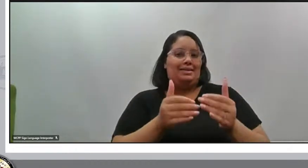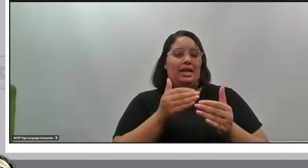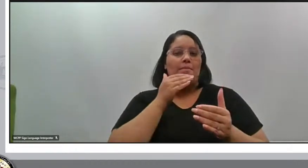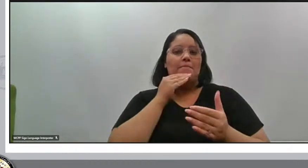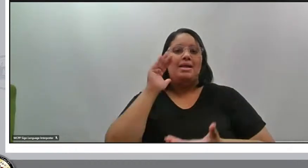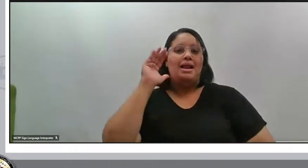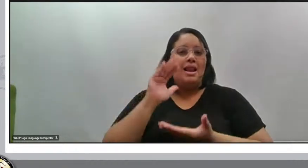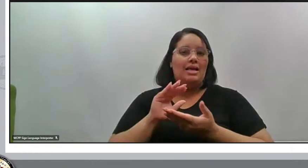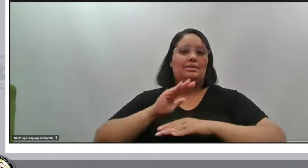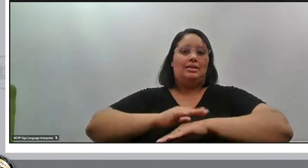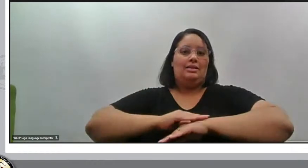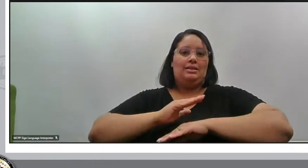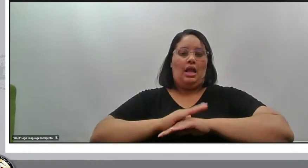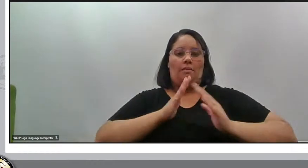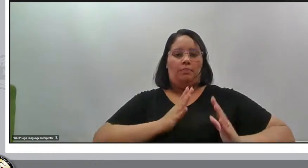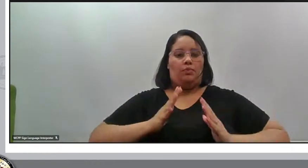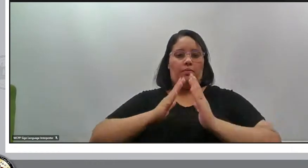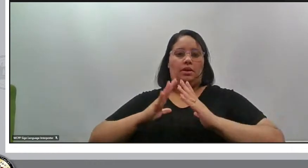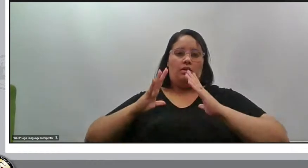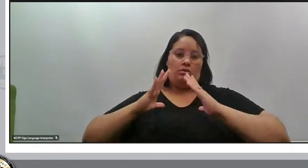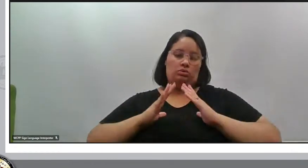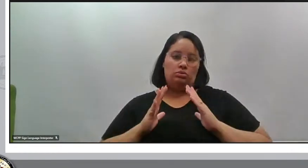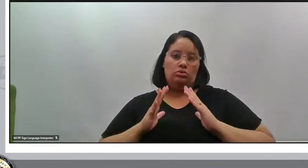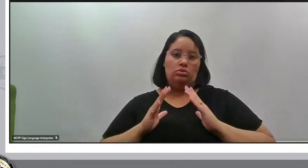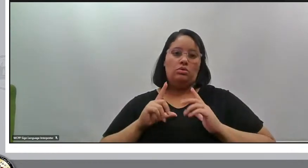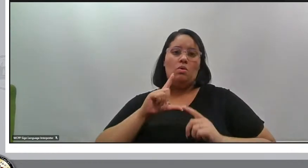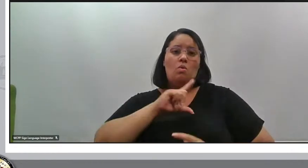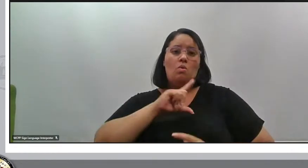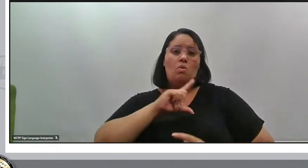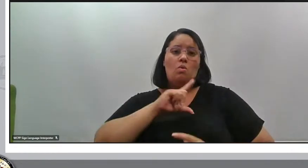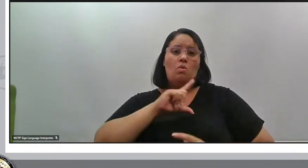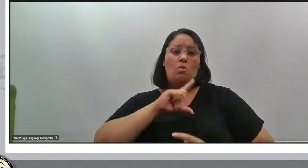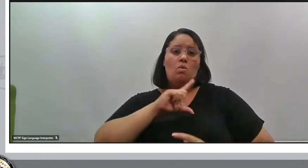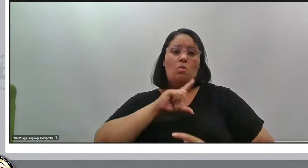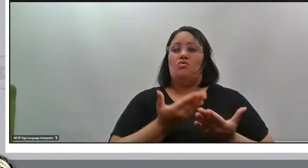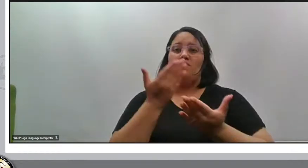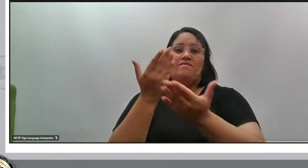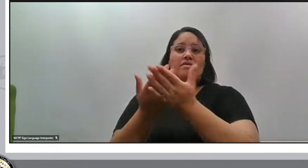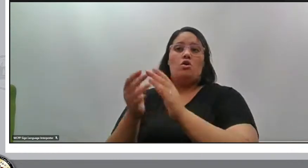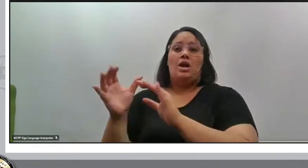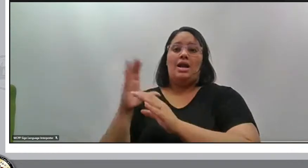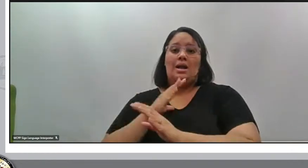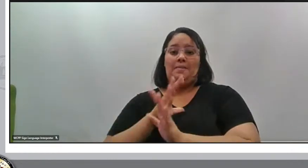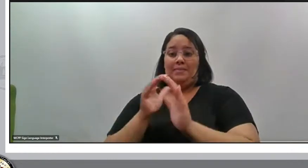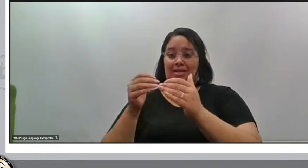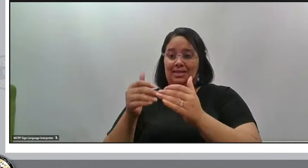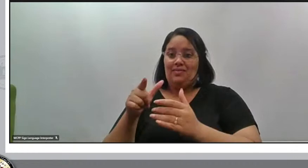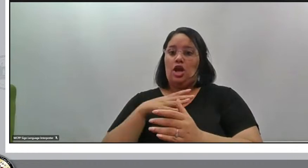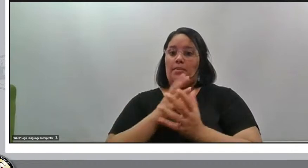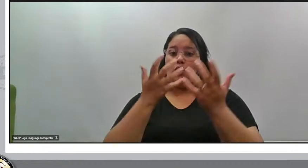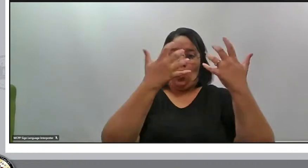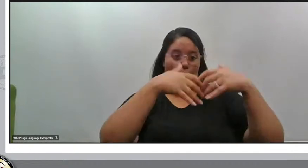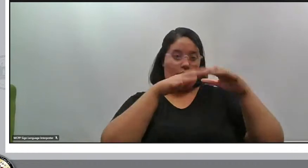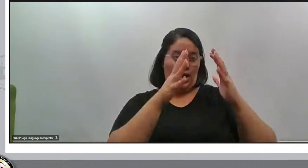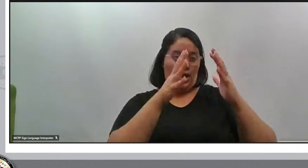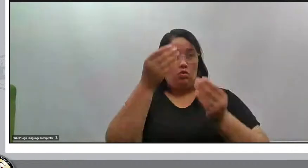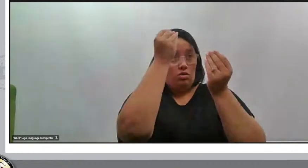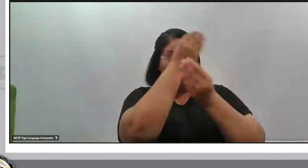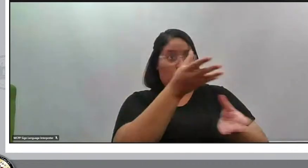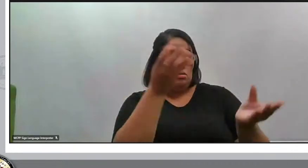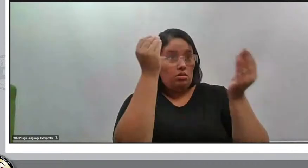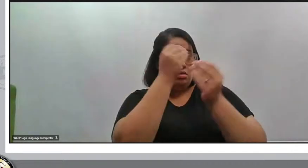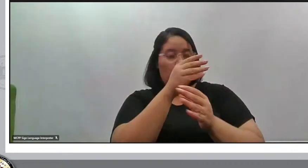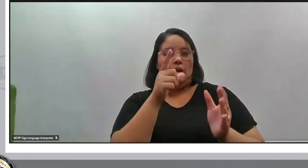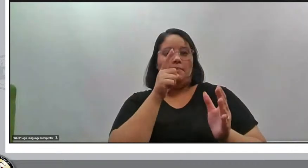the time that it would normally have taken, because normally it's referred to the committees, then the committee coordinator alerts public engagement,